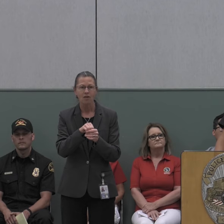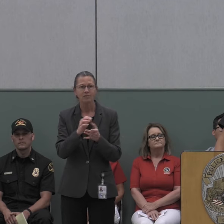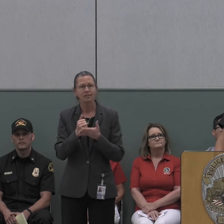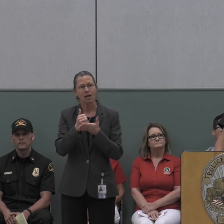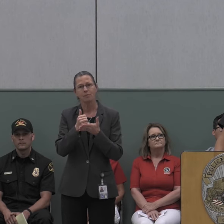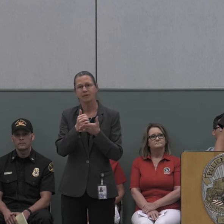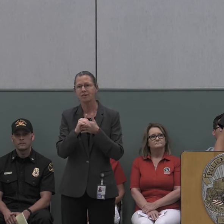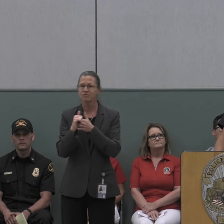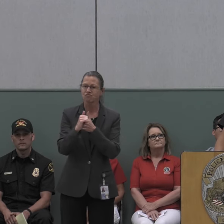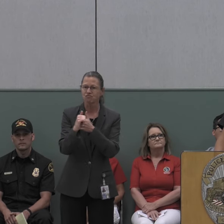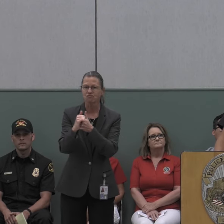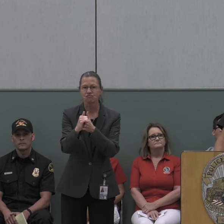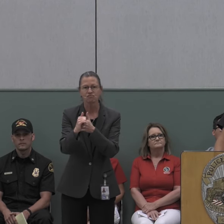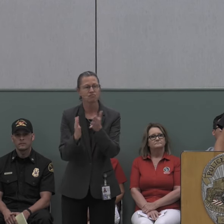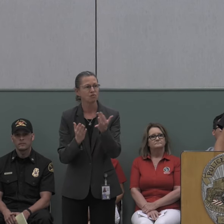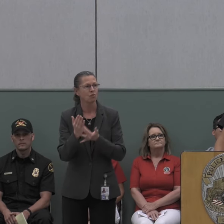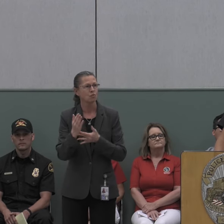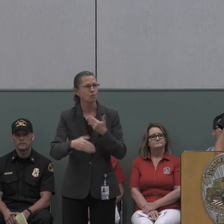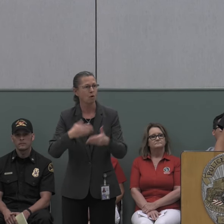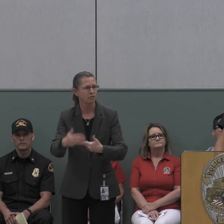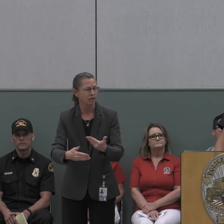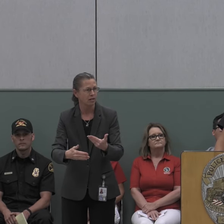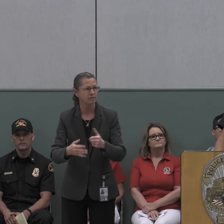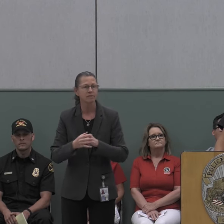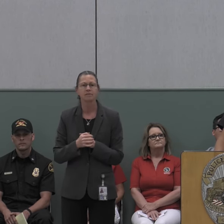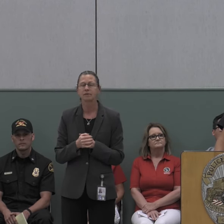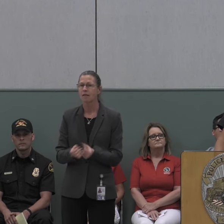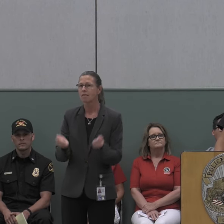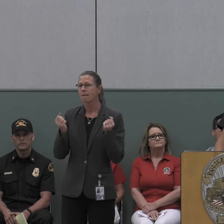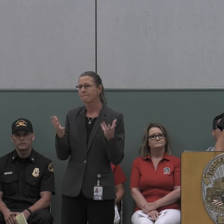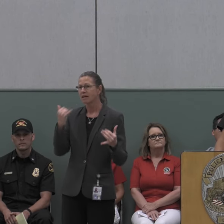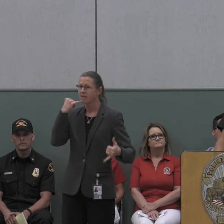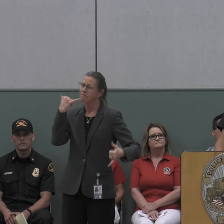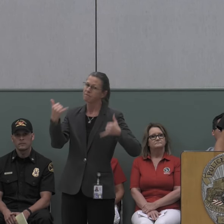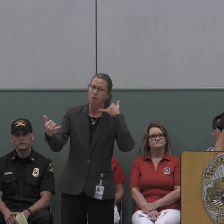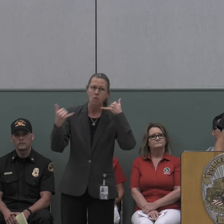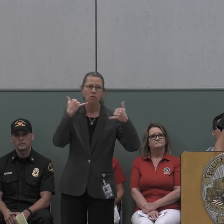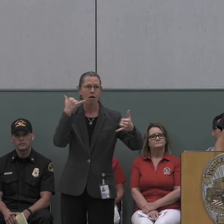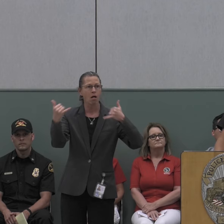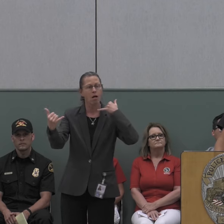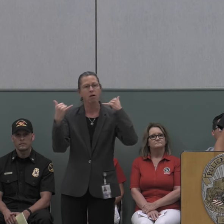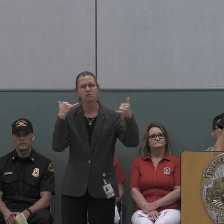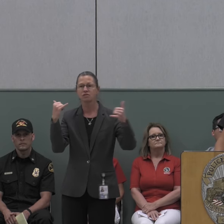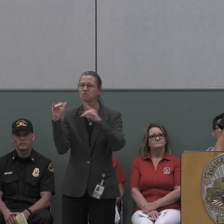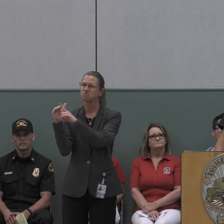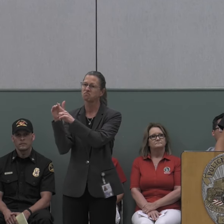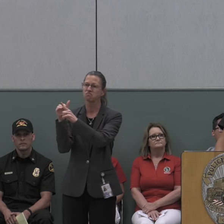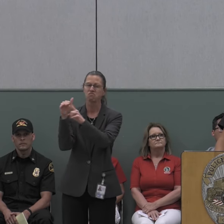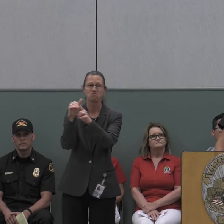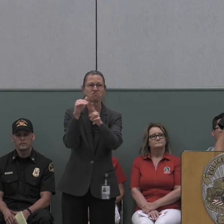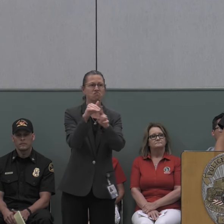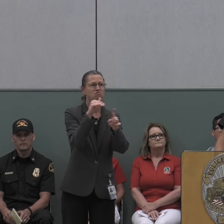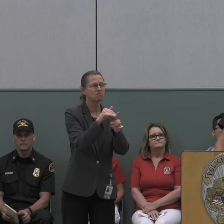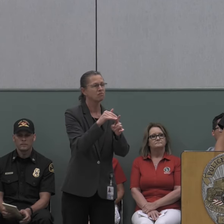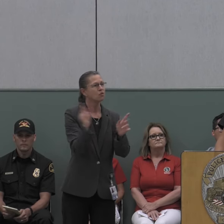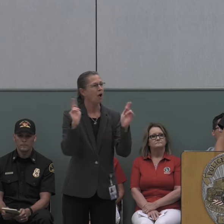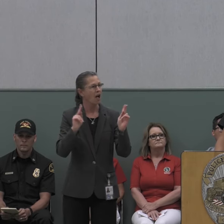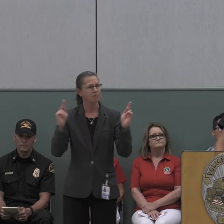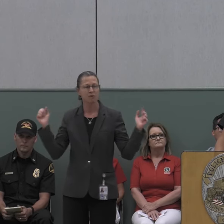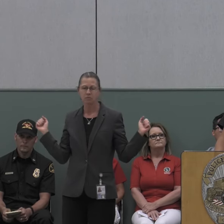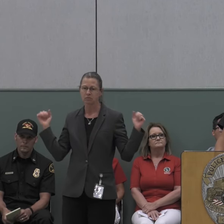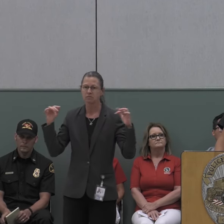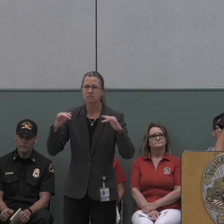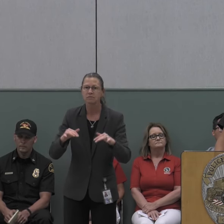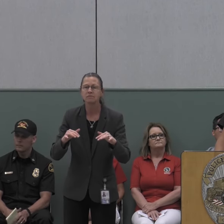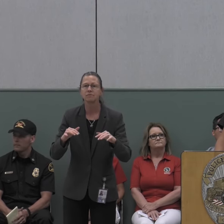process, the calls that were made to make everything happen and get here was just incredible.